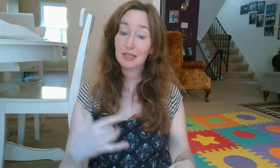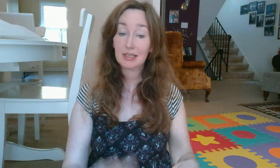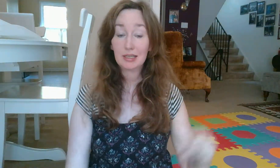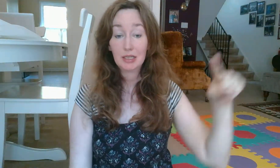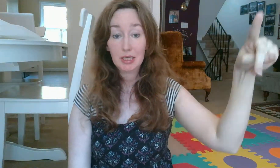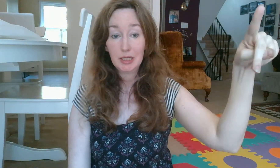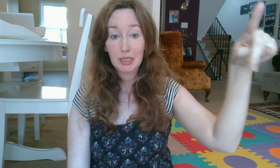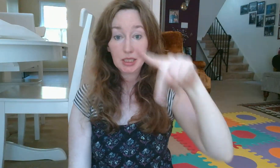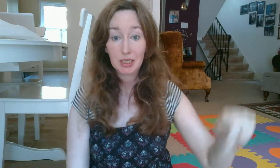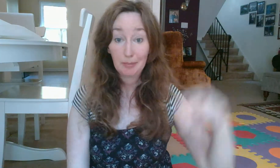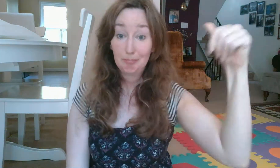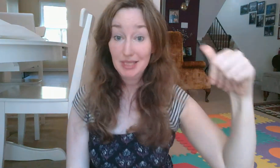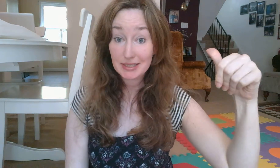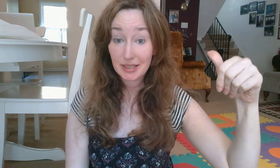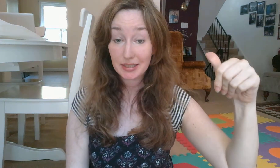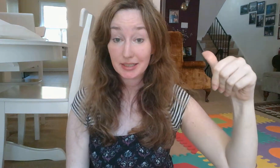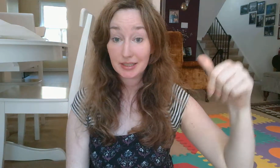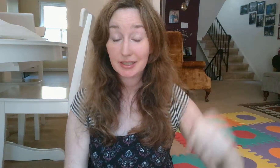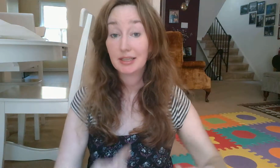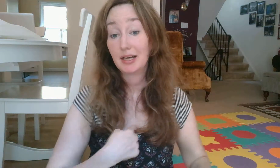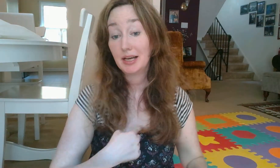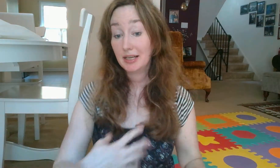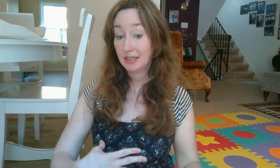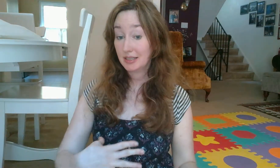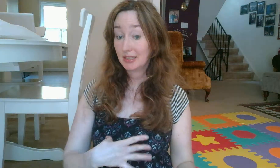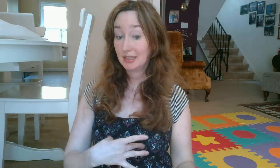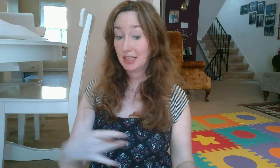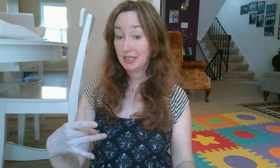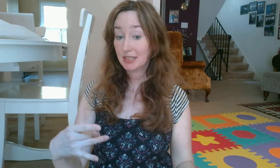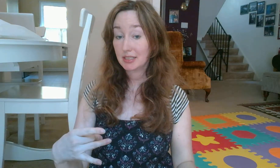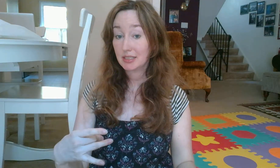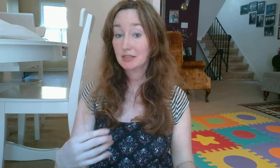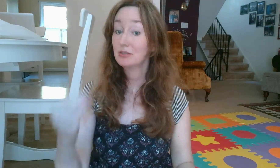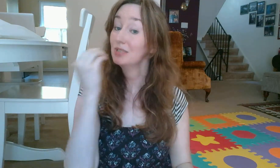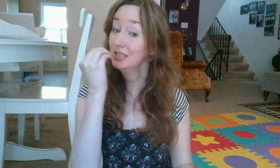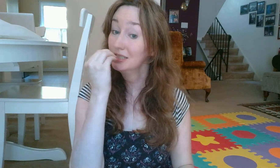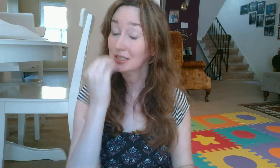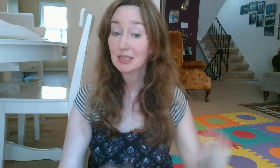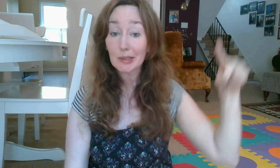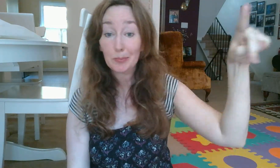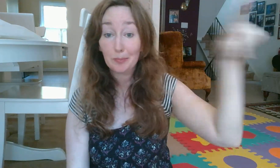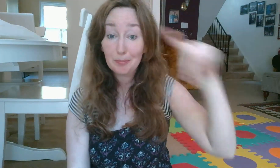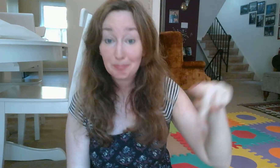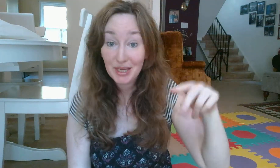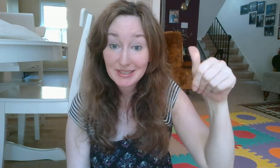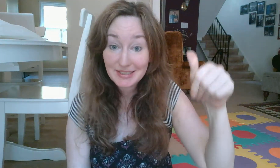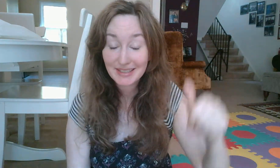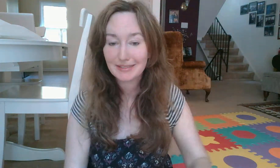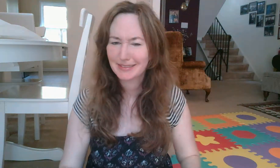like pizza. I like to eat pizza.